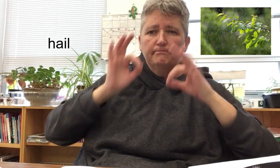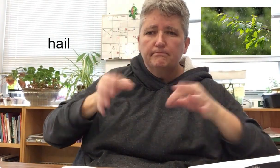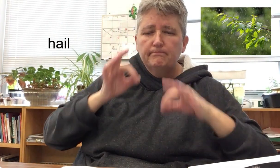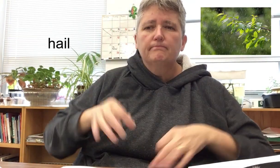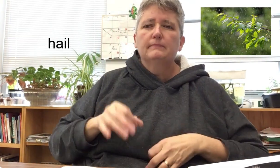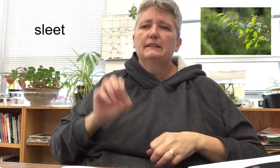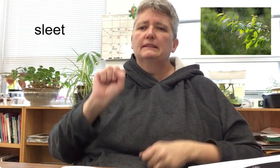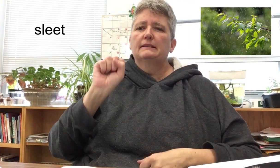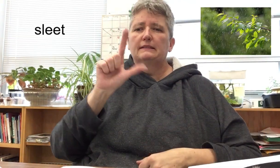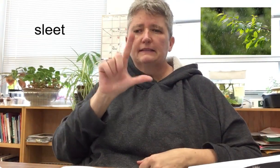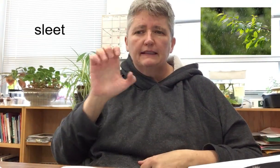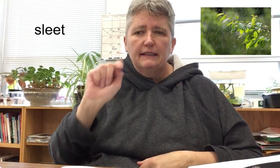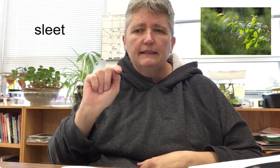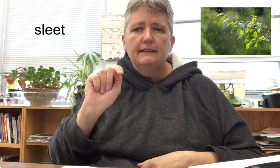frozen rain.